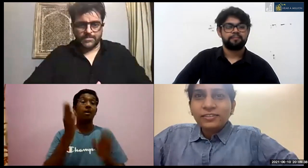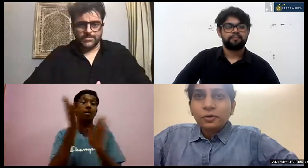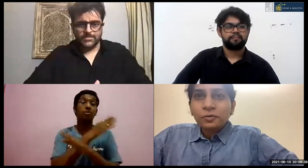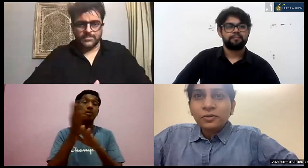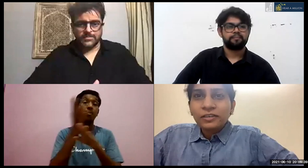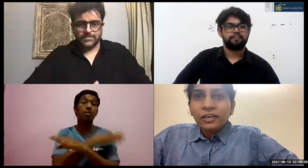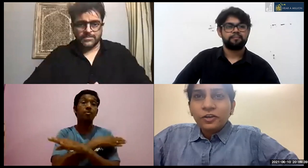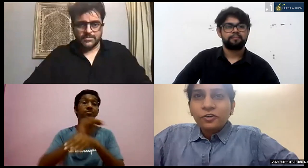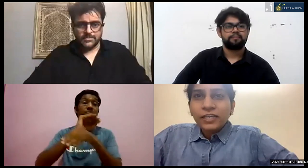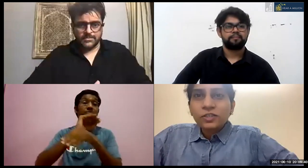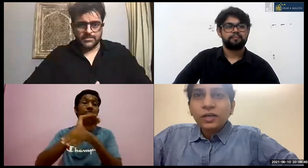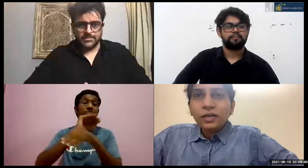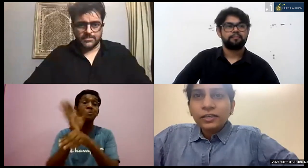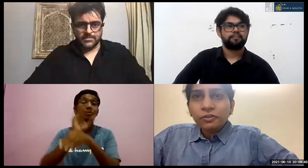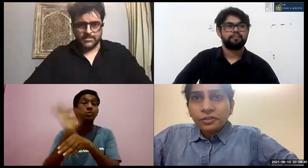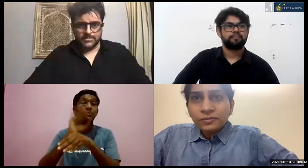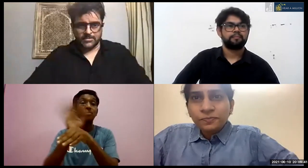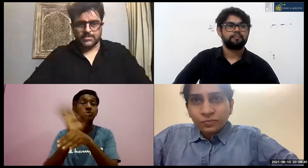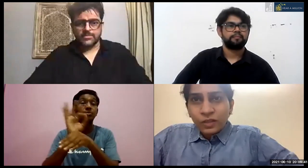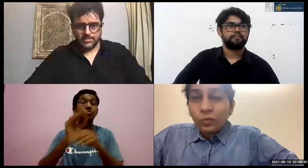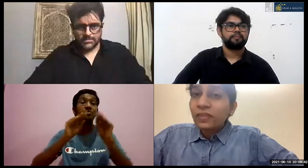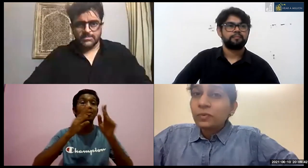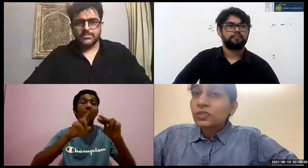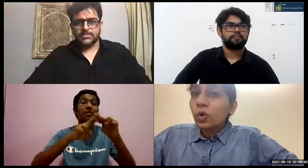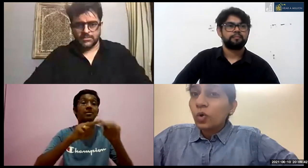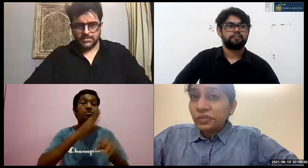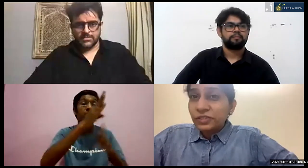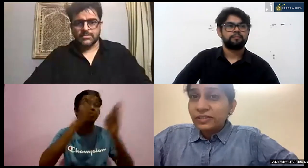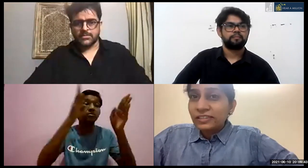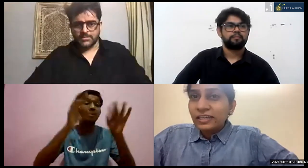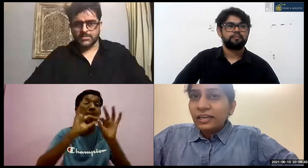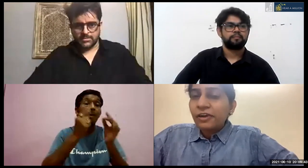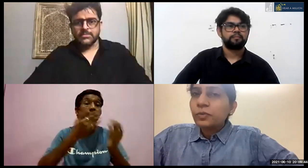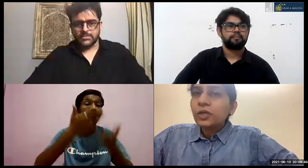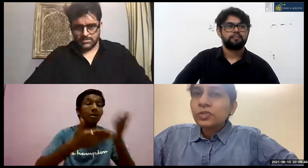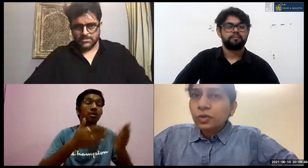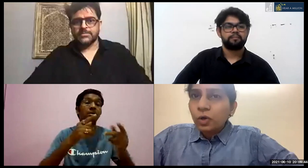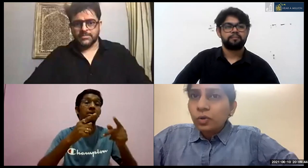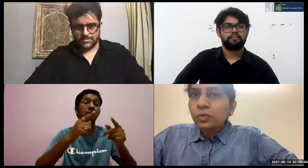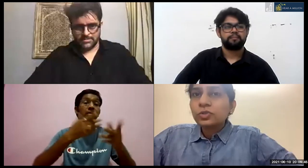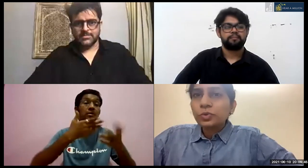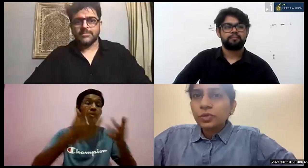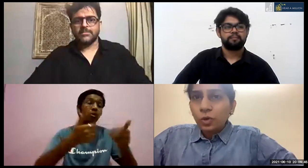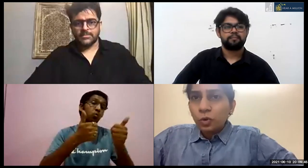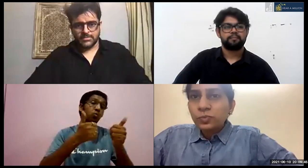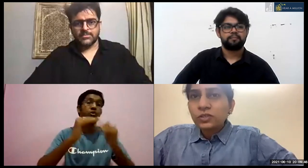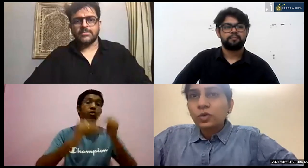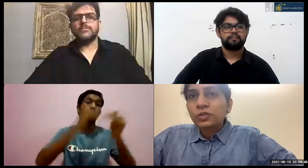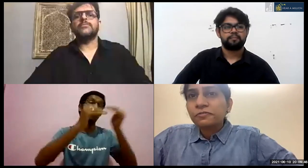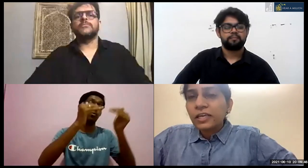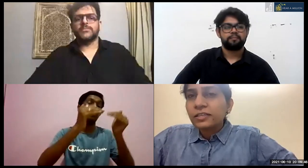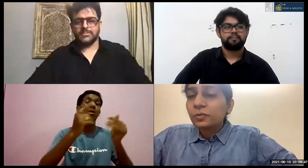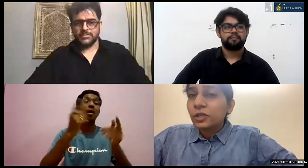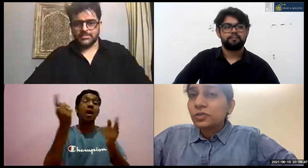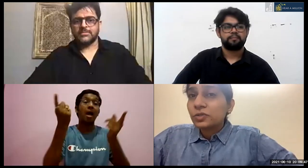Right, so great. So earlier on, when there was no COVID, right, we used to go to the homes, go to